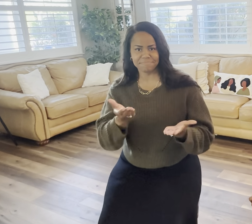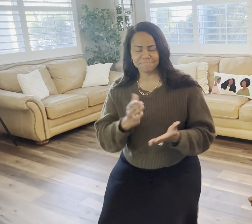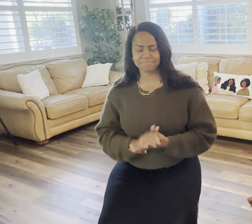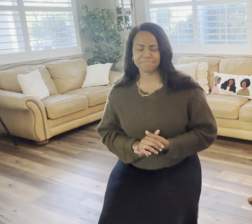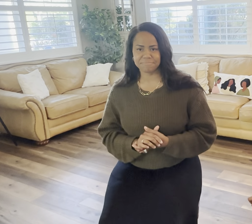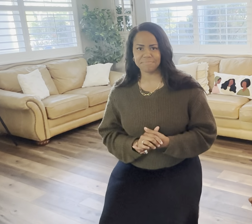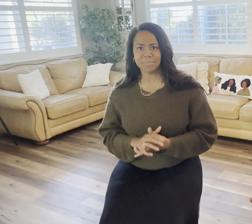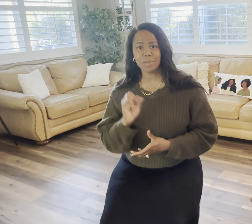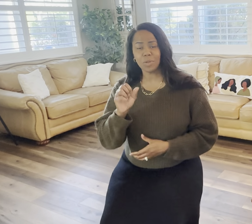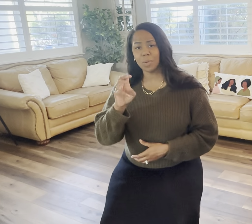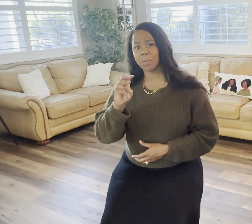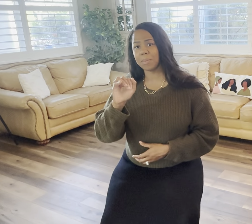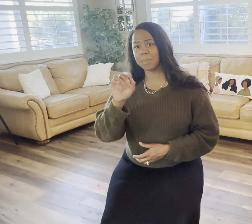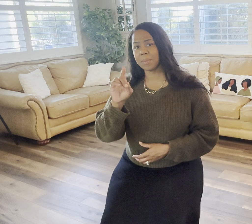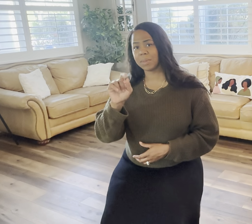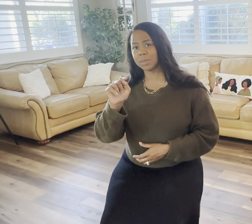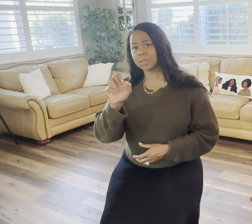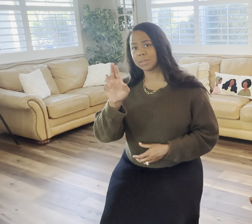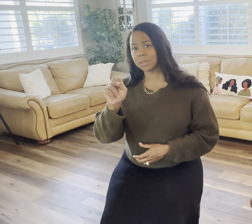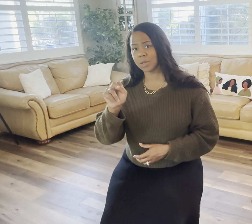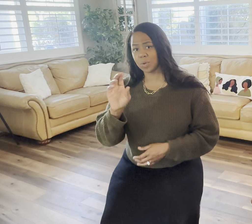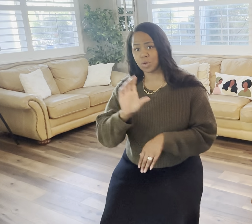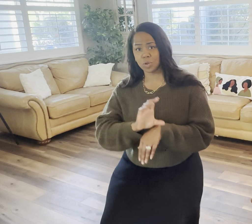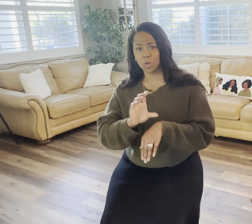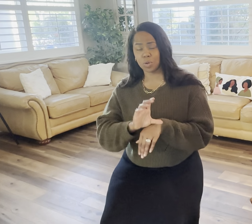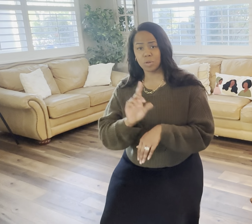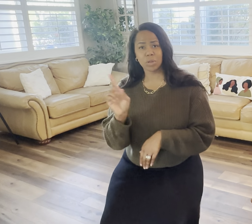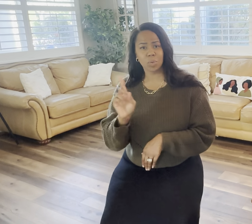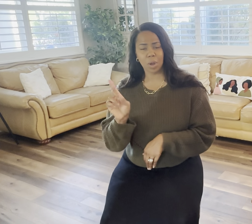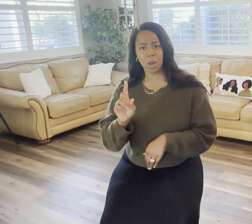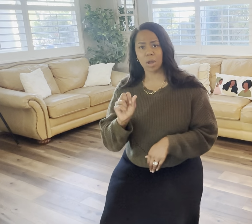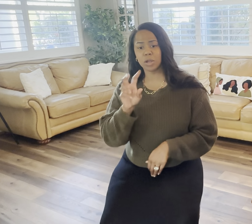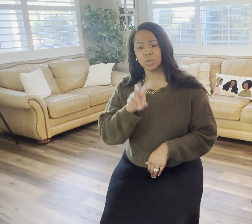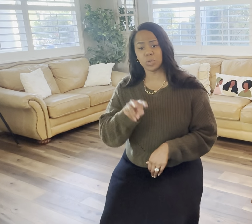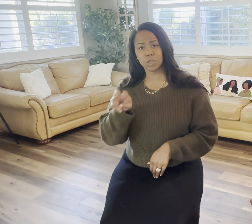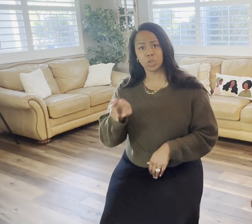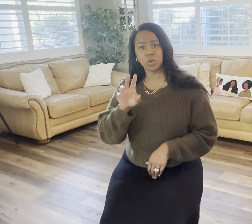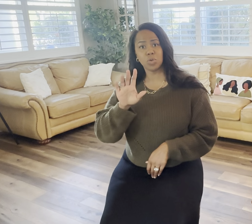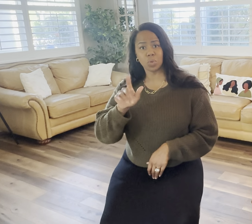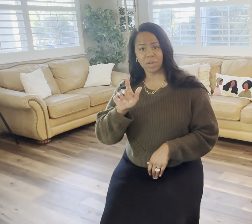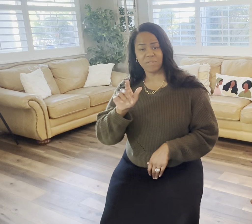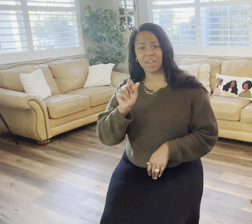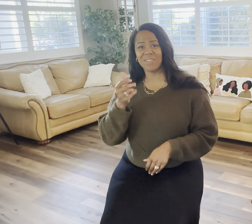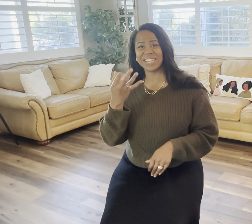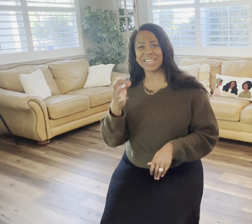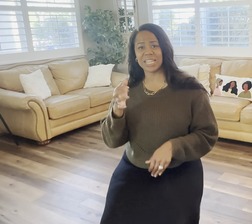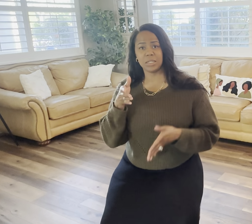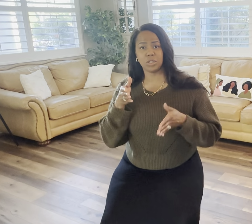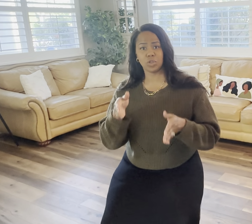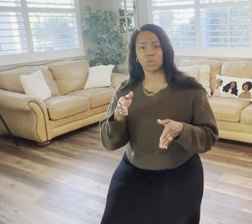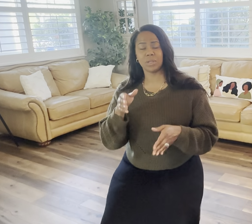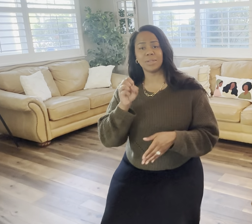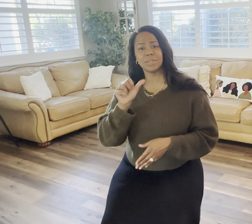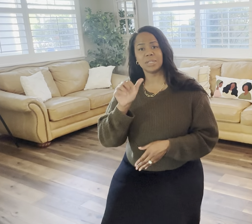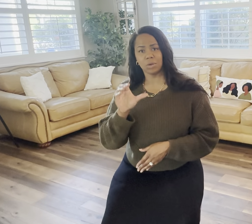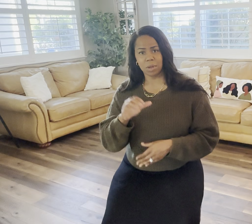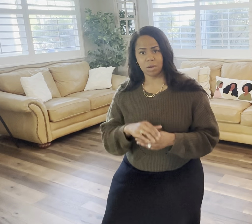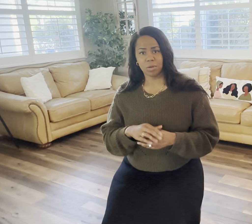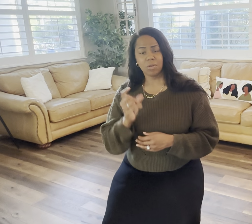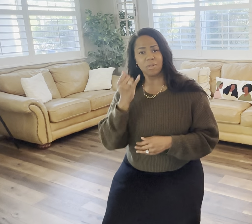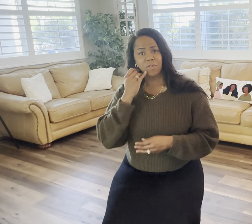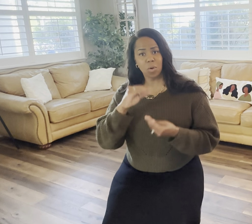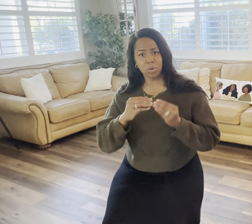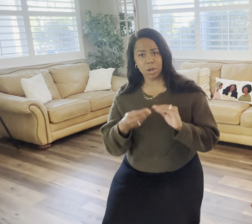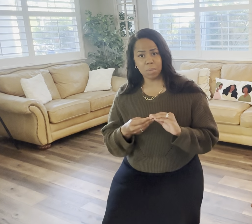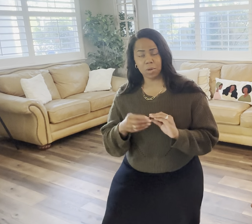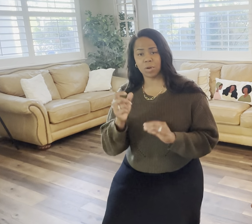So, Midtown Church is located at 2225 19th Street in Sacramento. The phone number